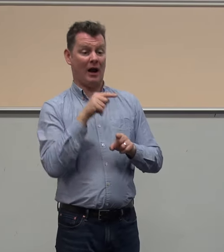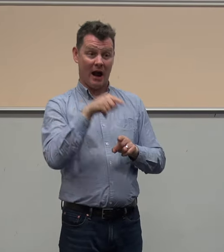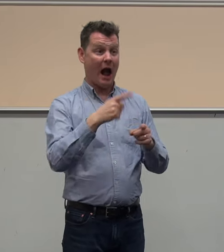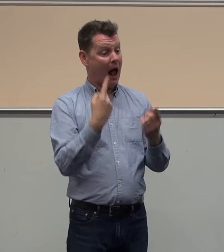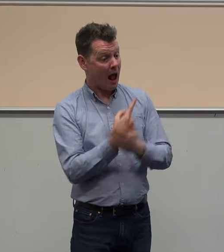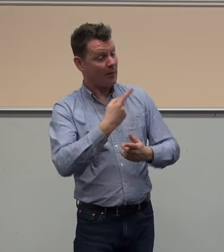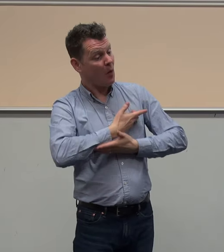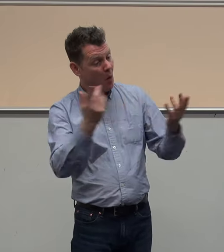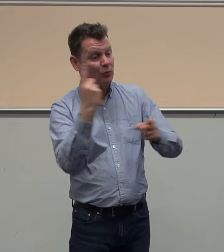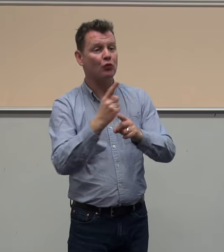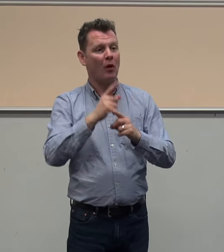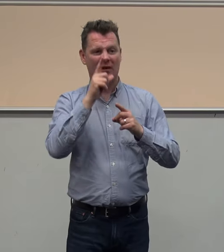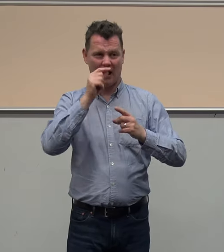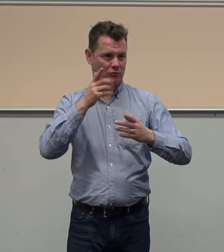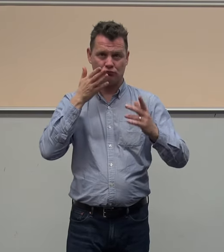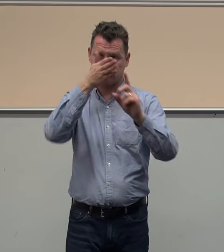possible.